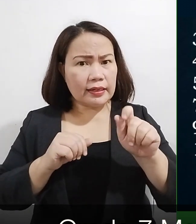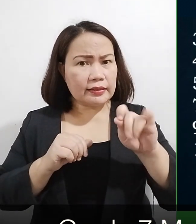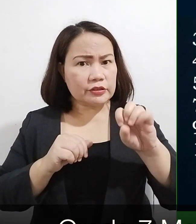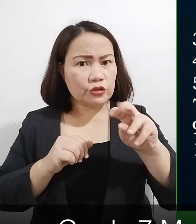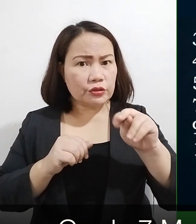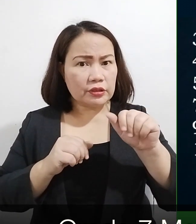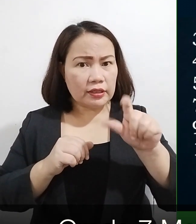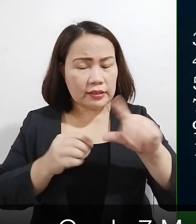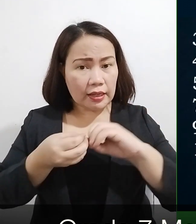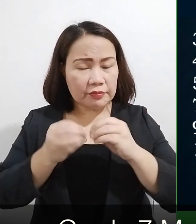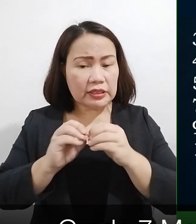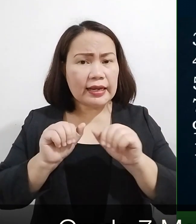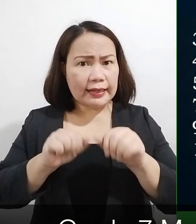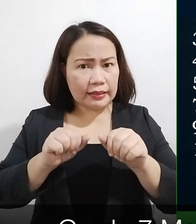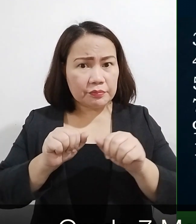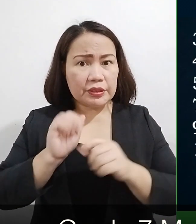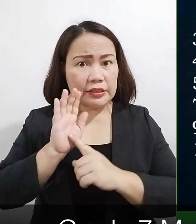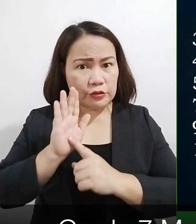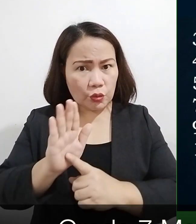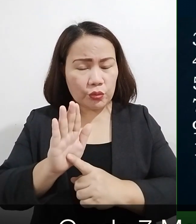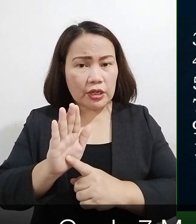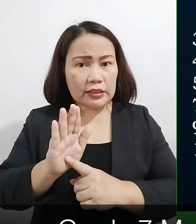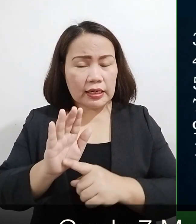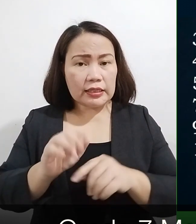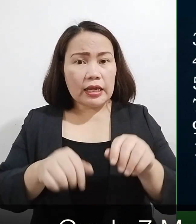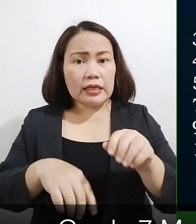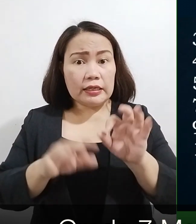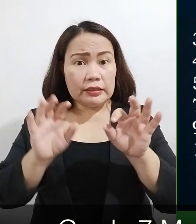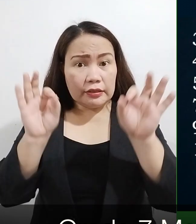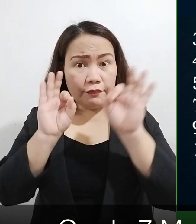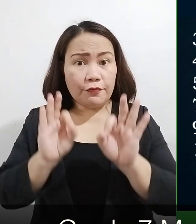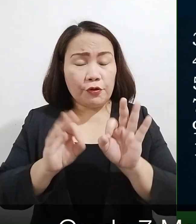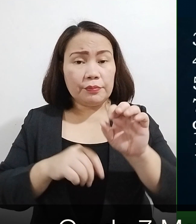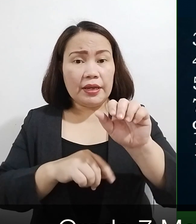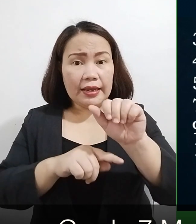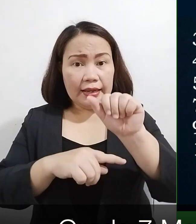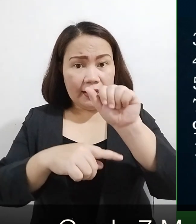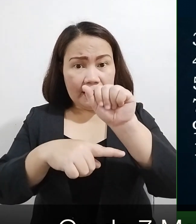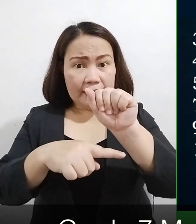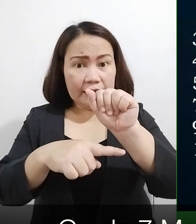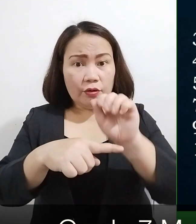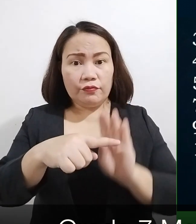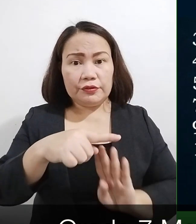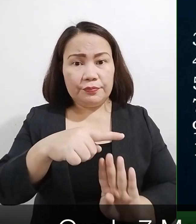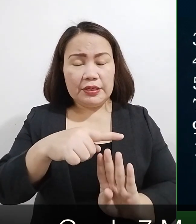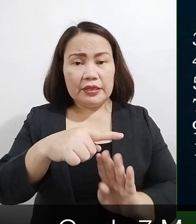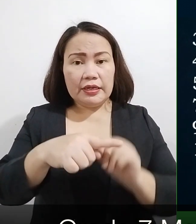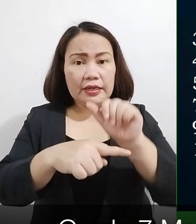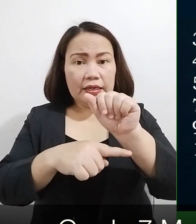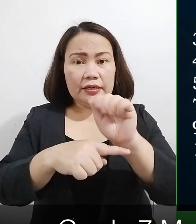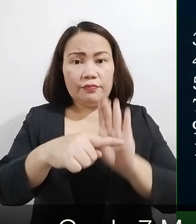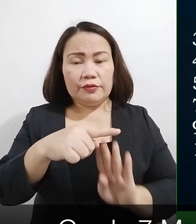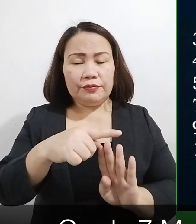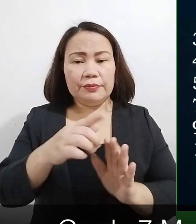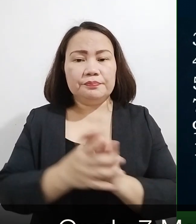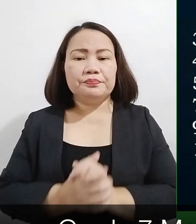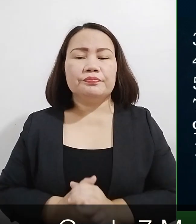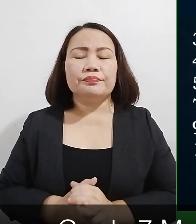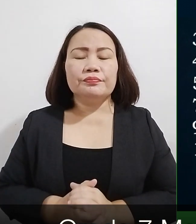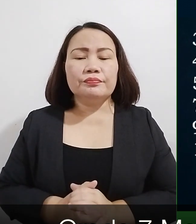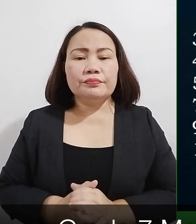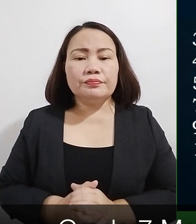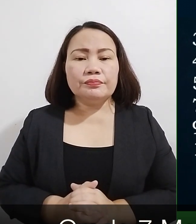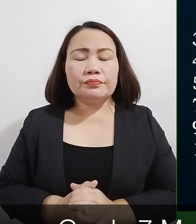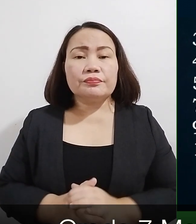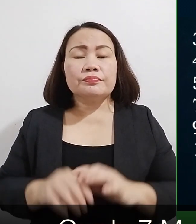expressed in the form of A over B. So, kapag kinuha nga natin yung square root nito, square root of 9, ang lalabas ay positive 3